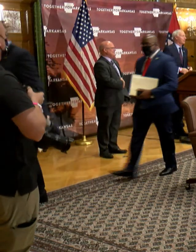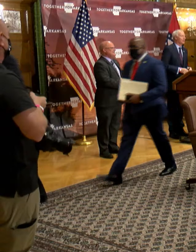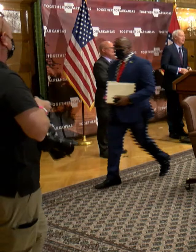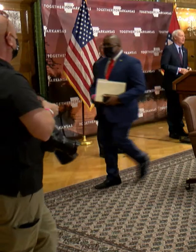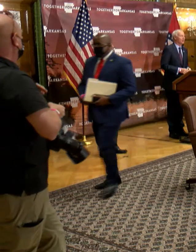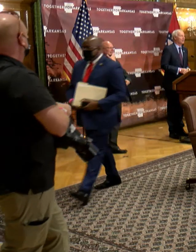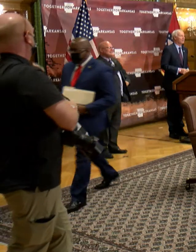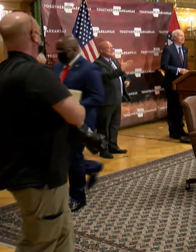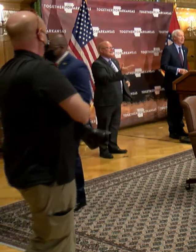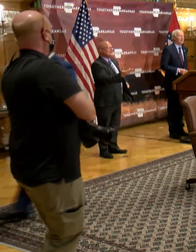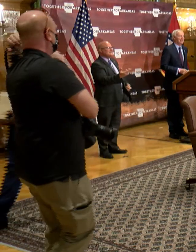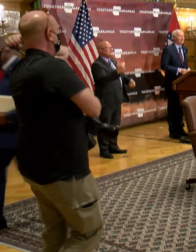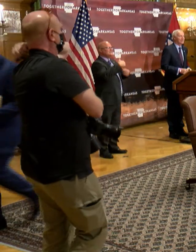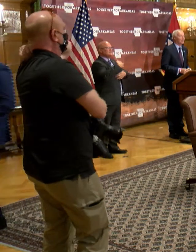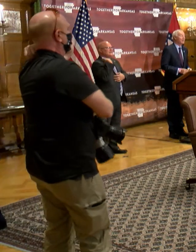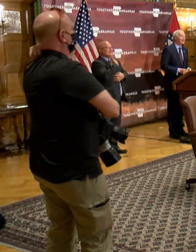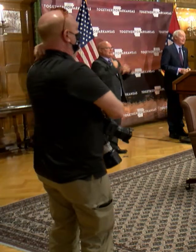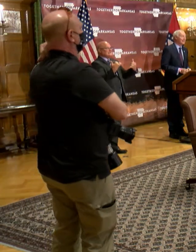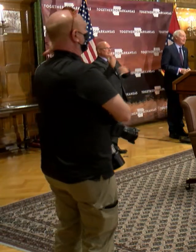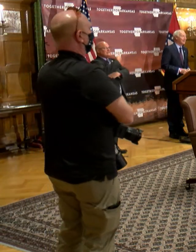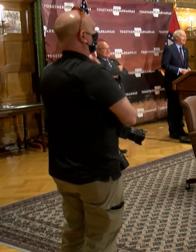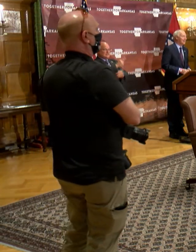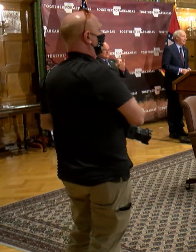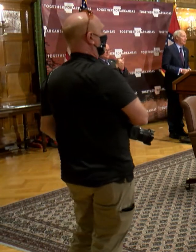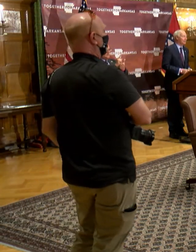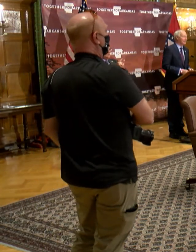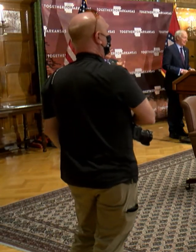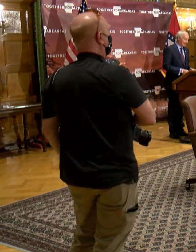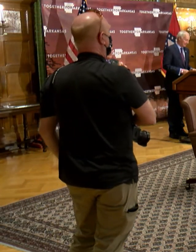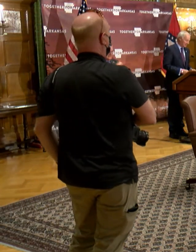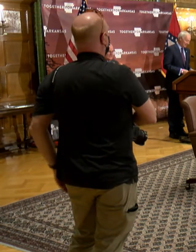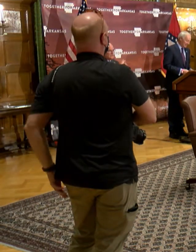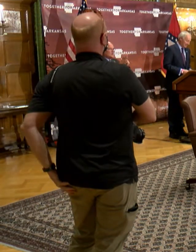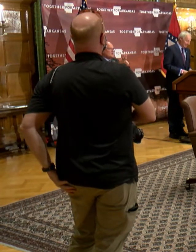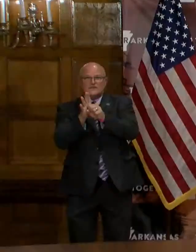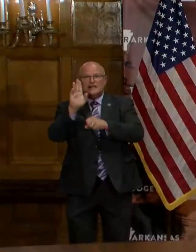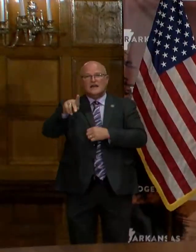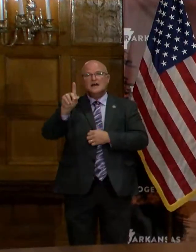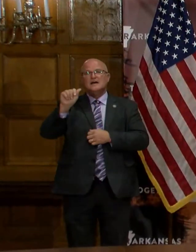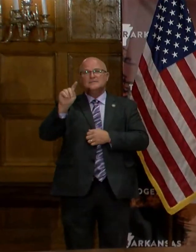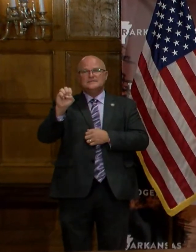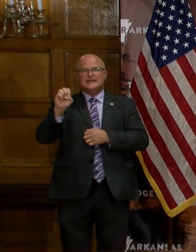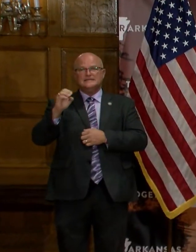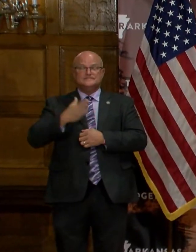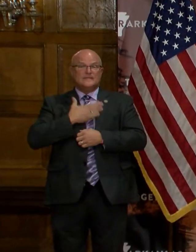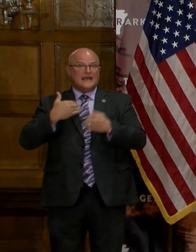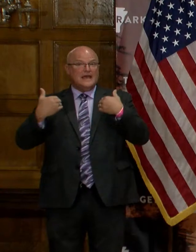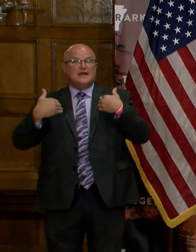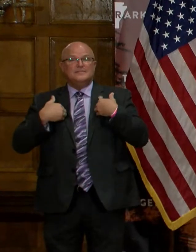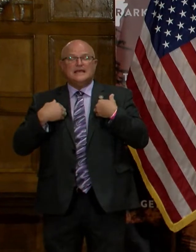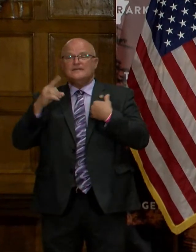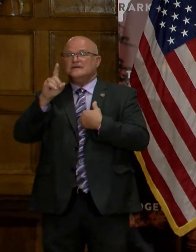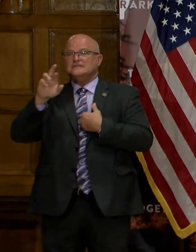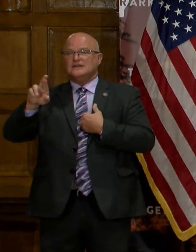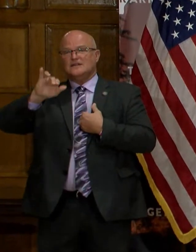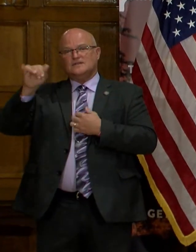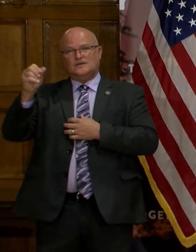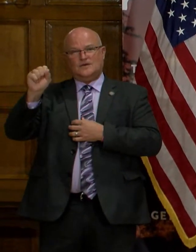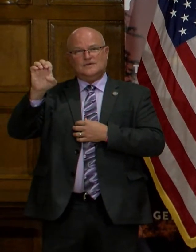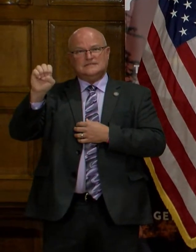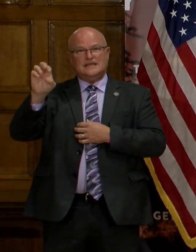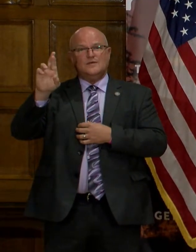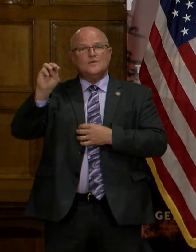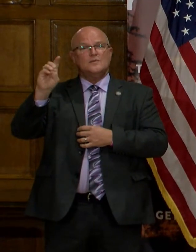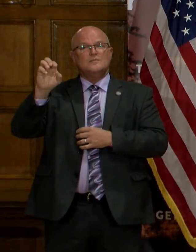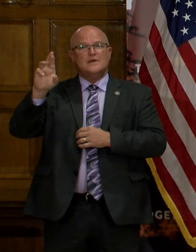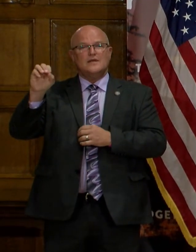Thank you for joining me for today's weekly COVID update. I'm pleased to be joined by Dr. Jose Romero of